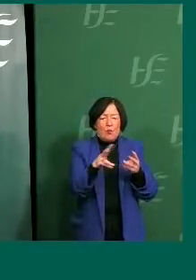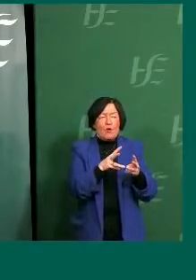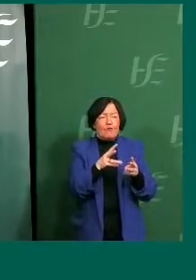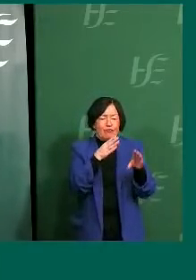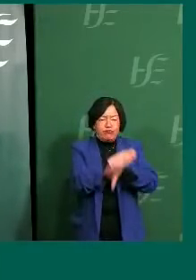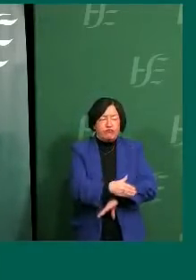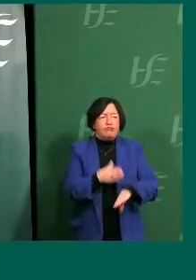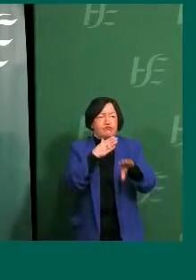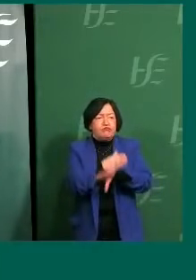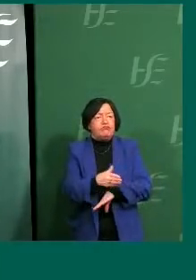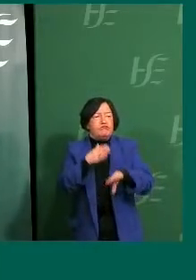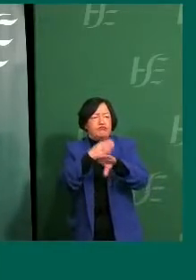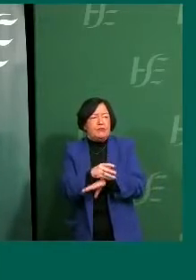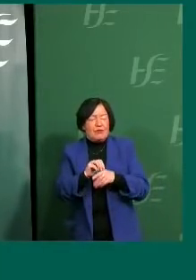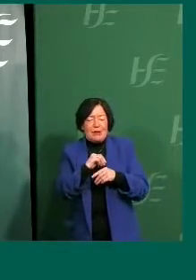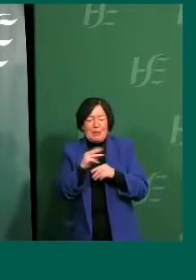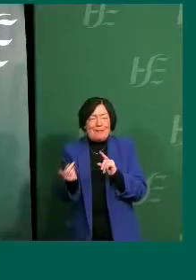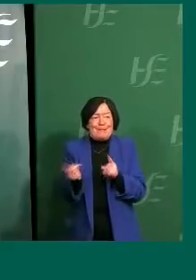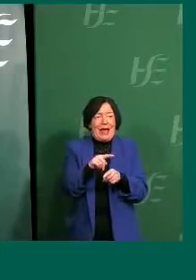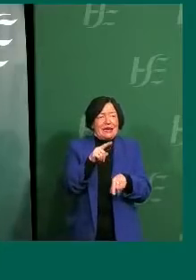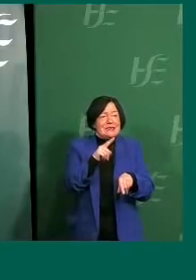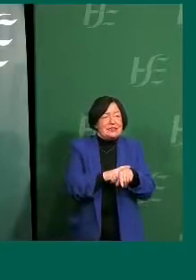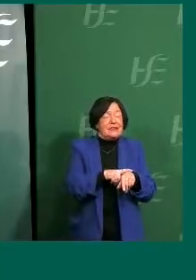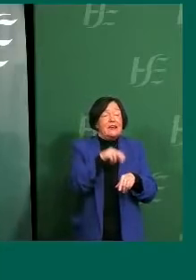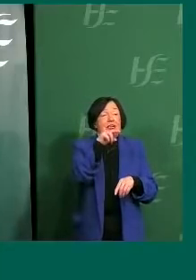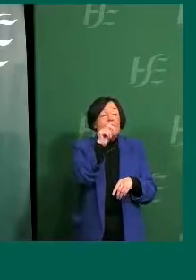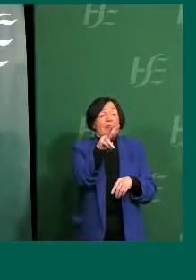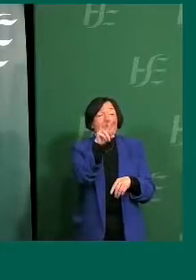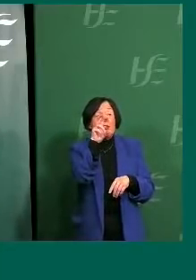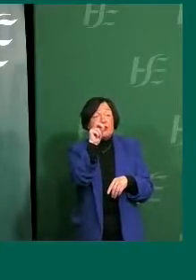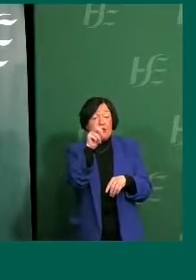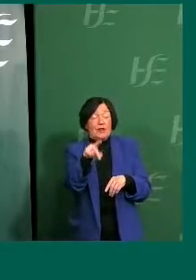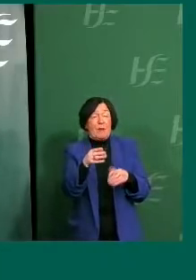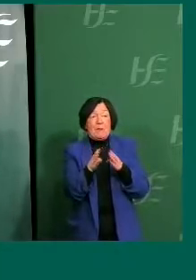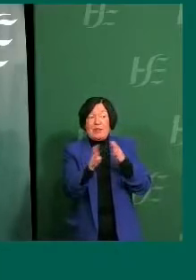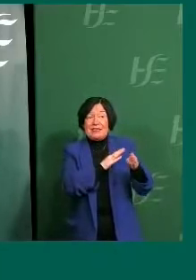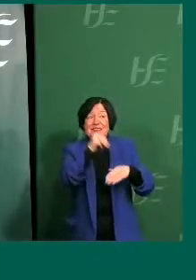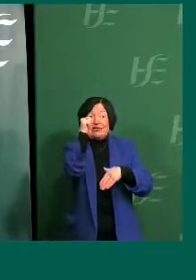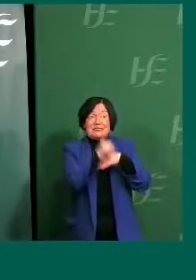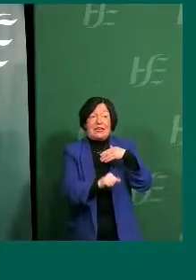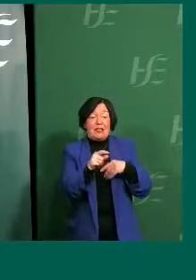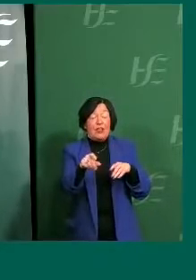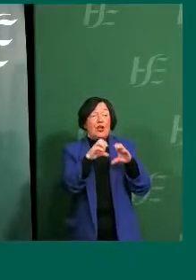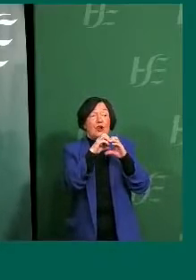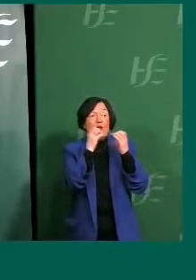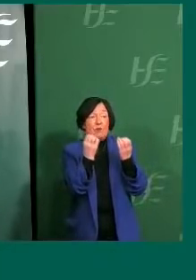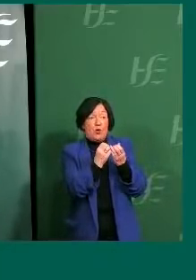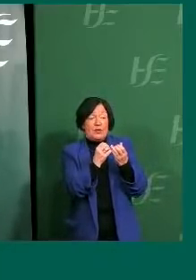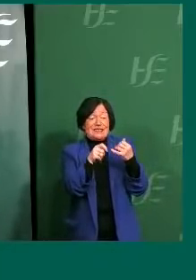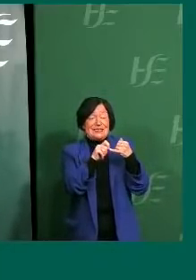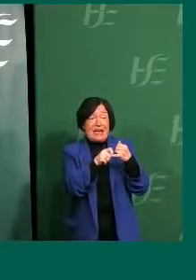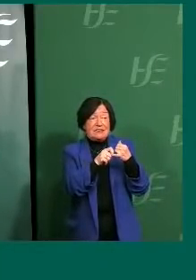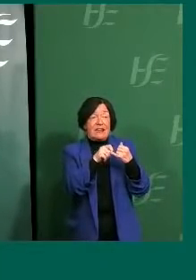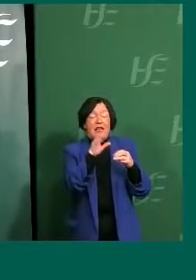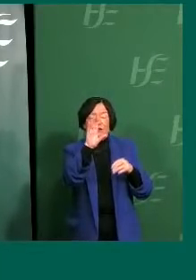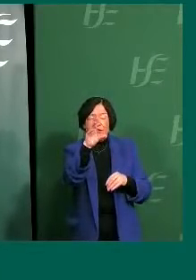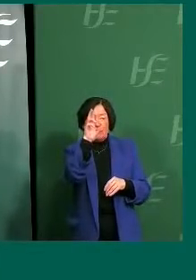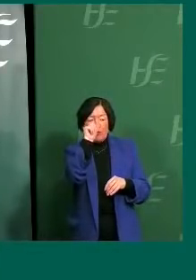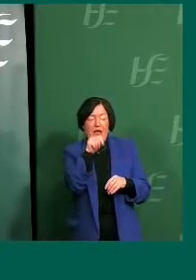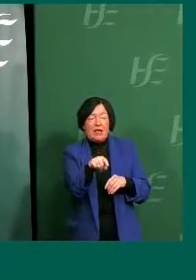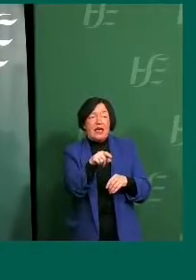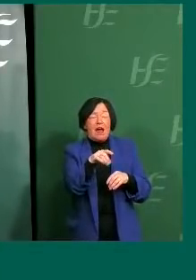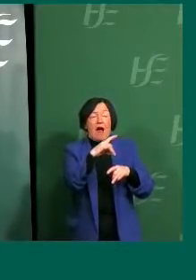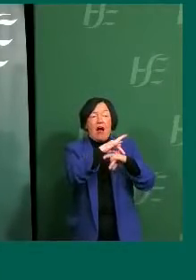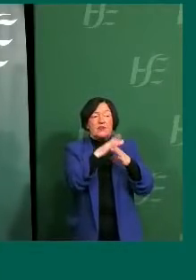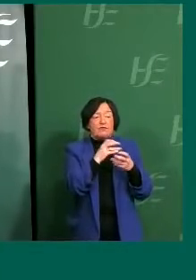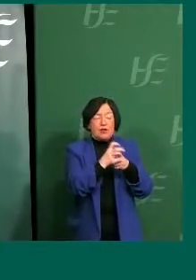get people back on track. Again, November the 30th remains our busiest day in terms of the community testing side. And always bear in mind that our acute